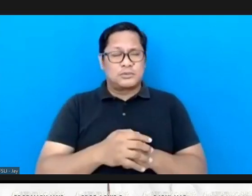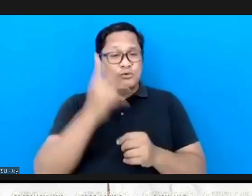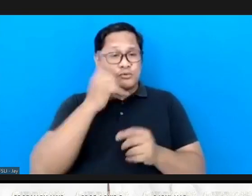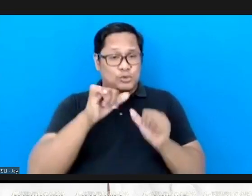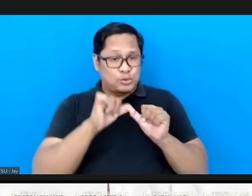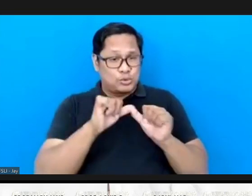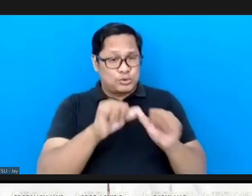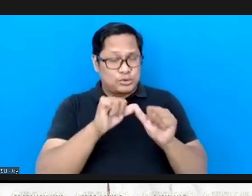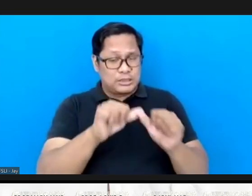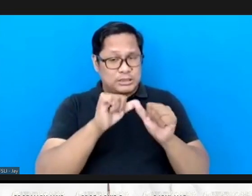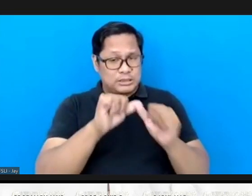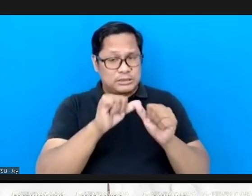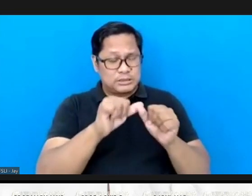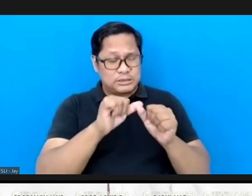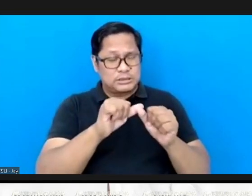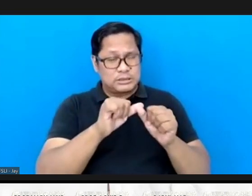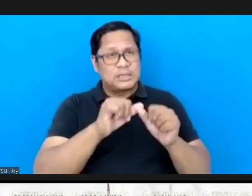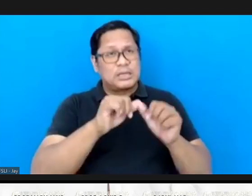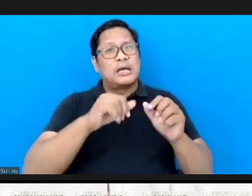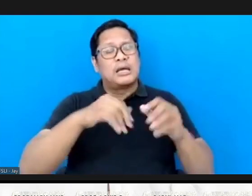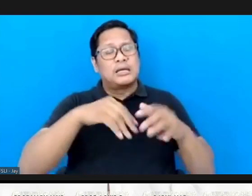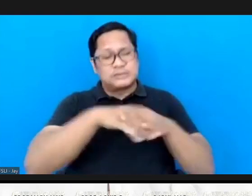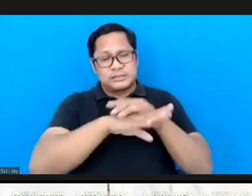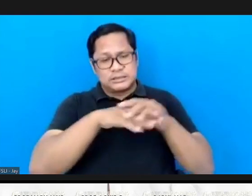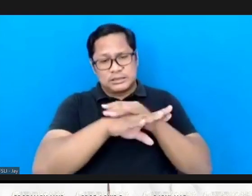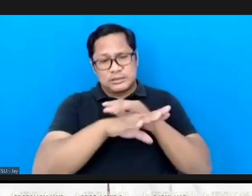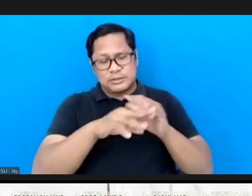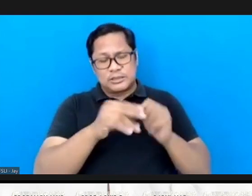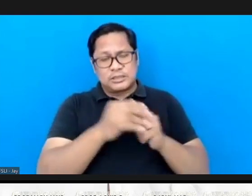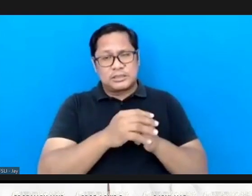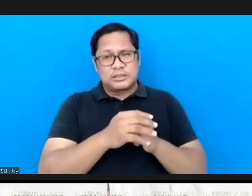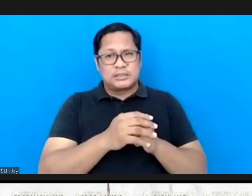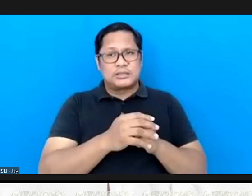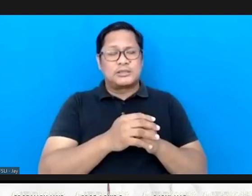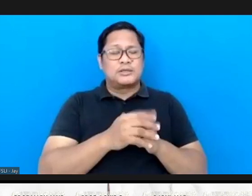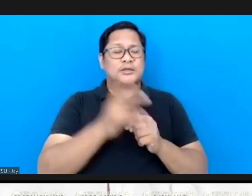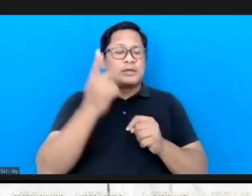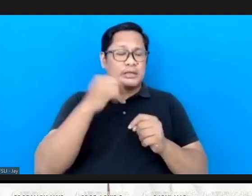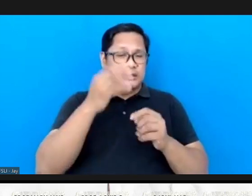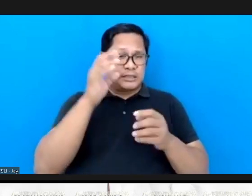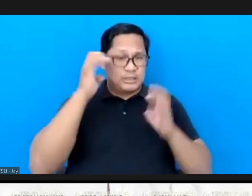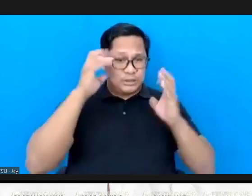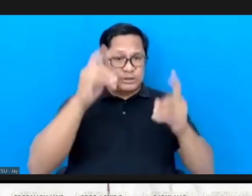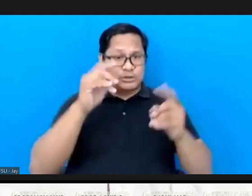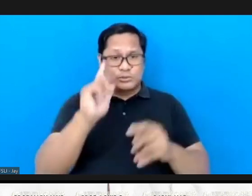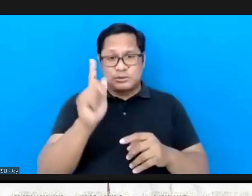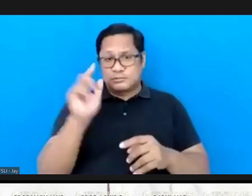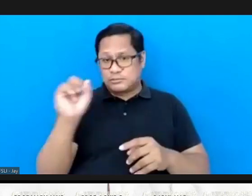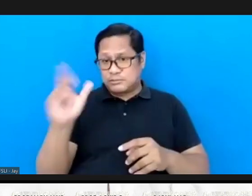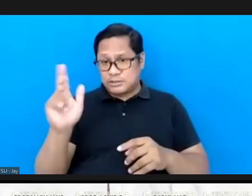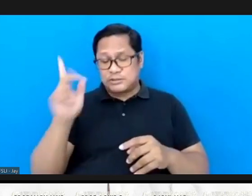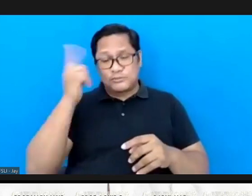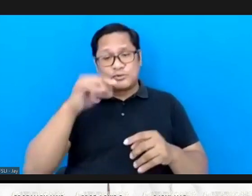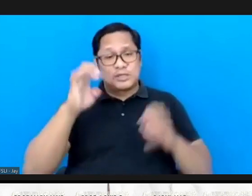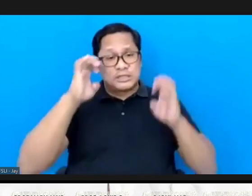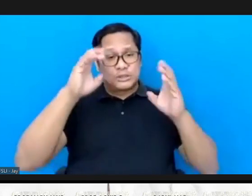the Sustainable Development Goals and the Education 2030 into the